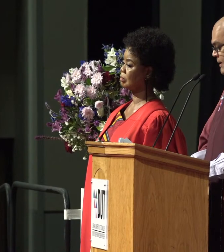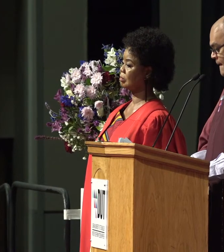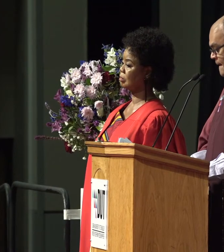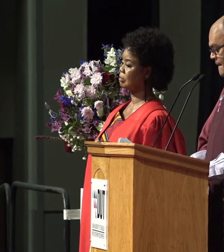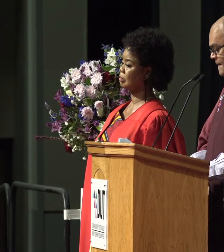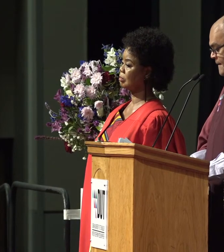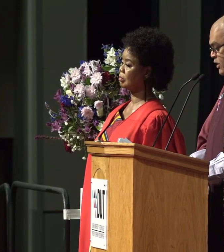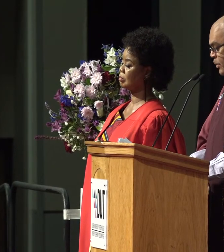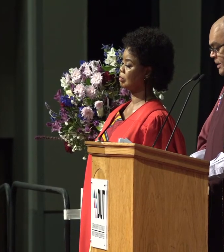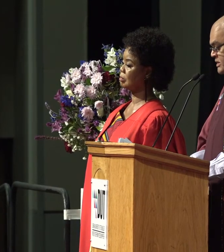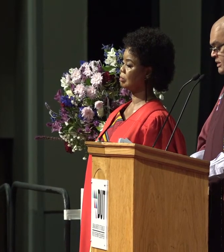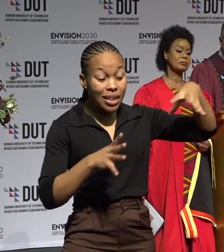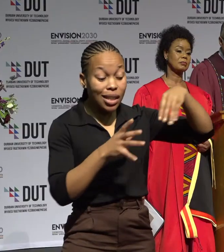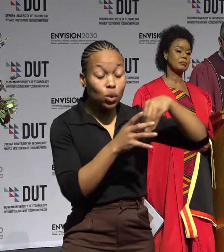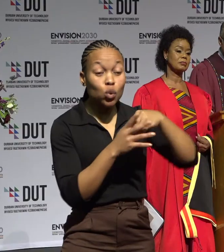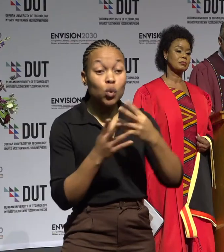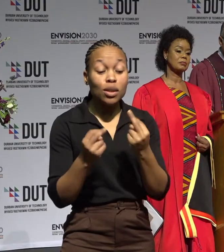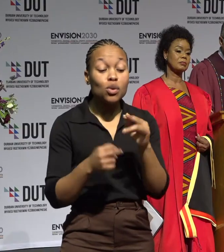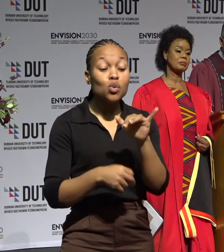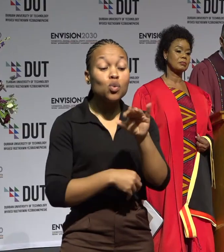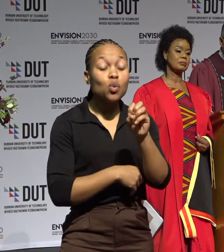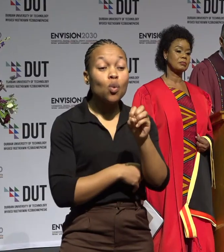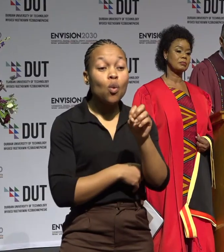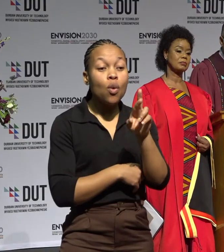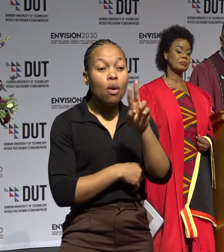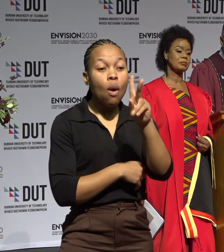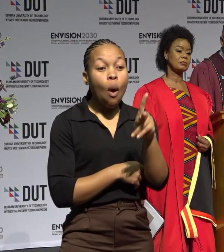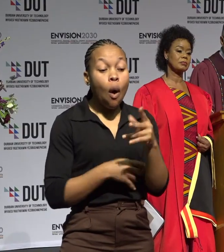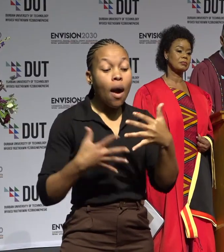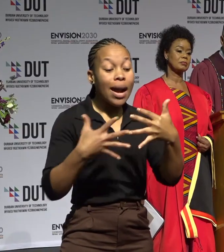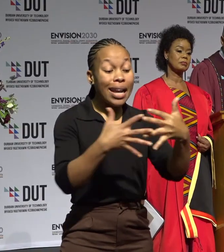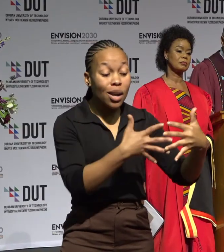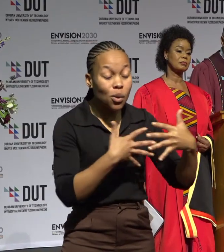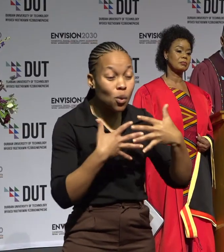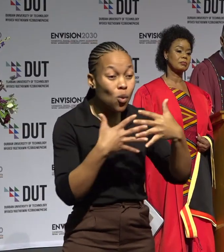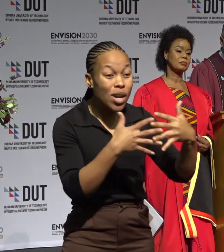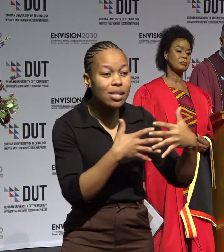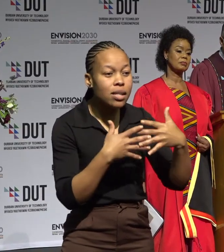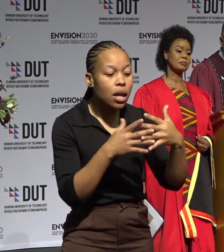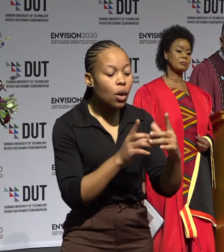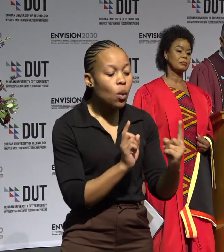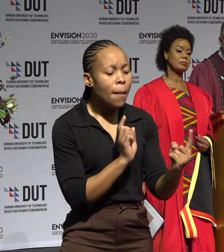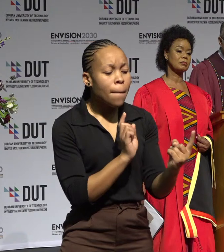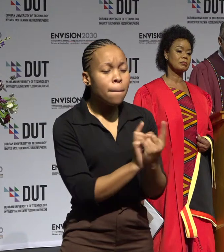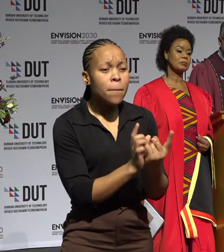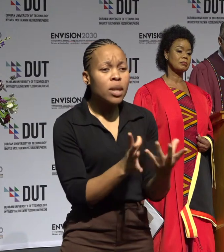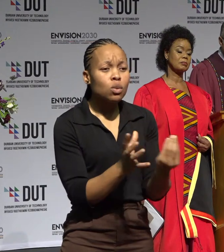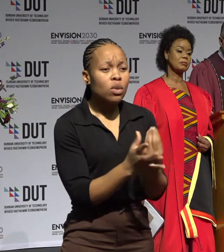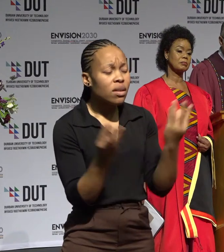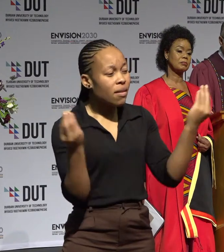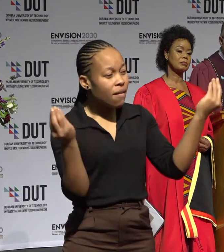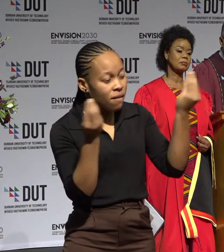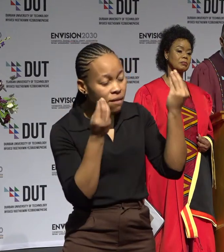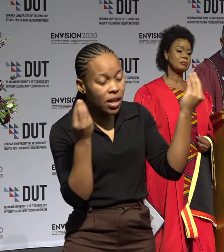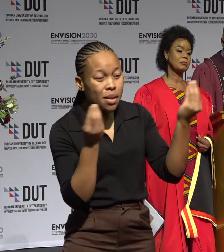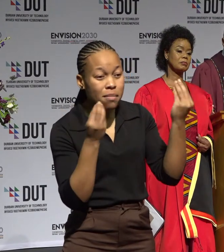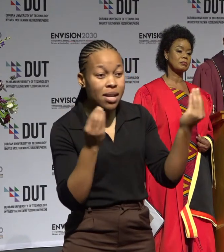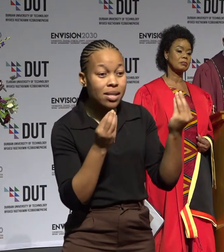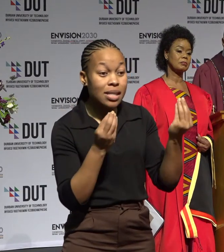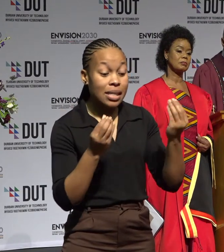Broadway. Whilst in the USA, Tembi met with accomplished South African artists Hugh Masakela and Miriam